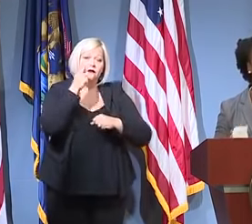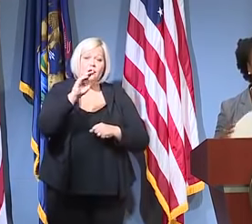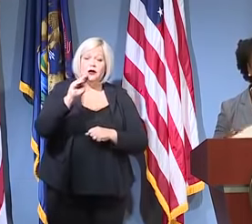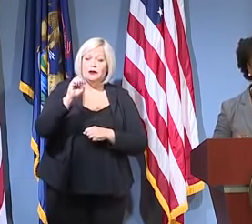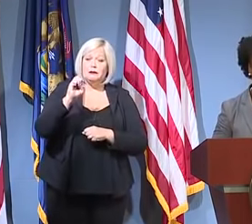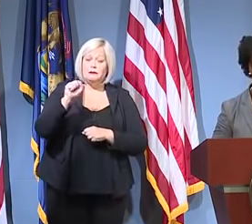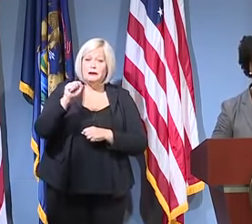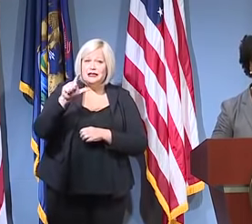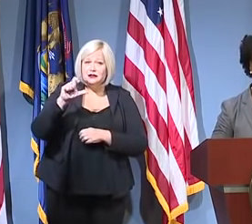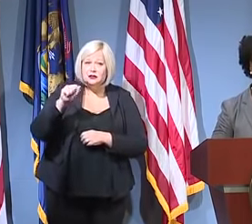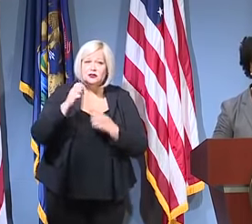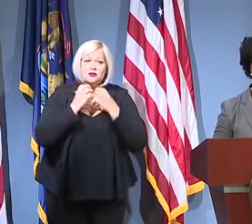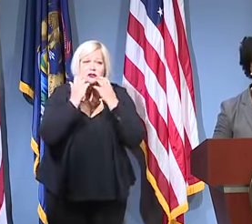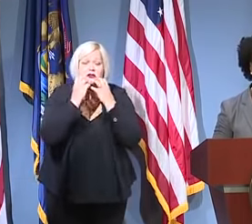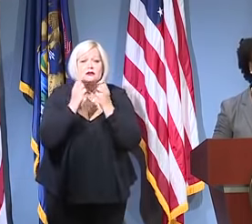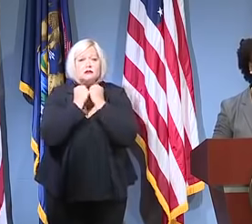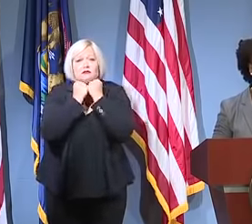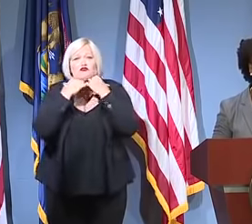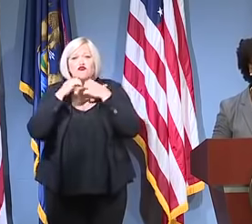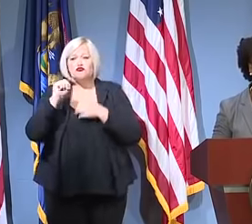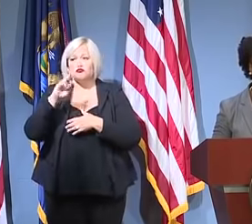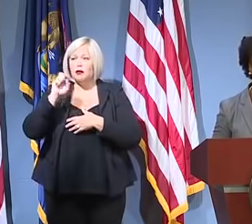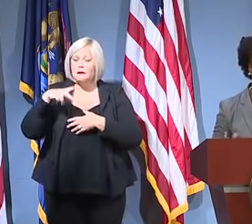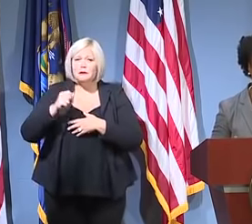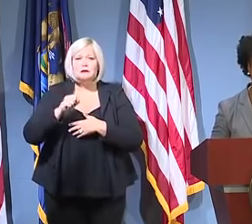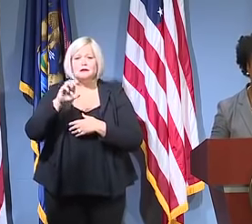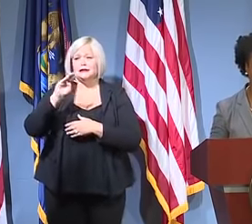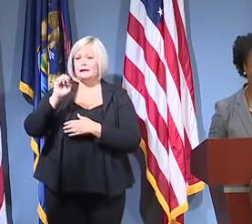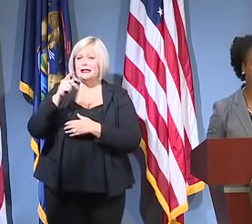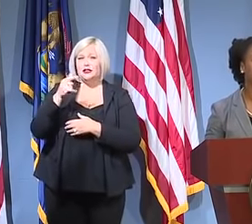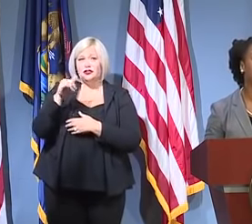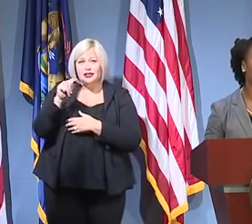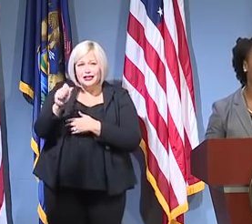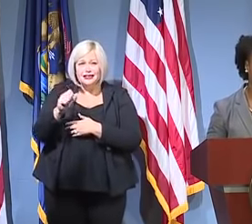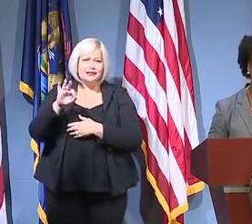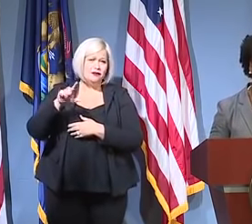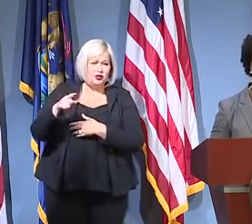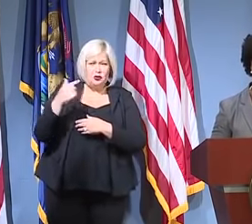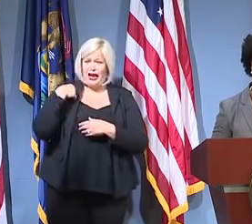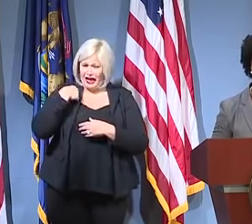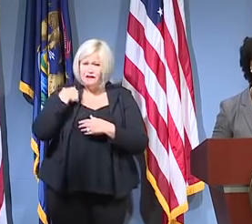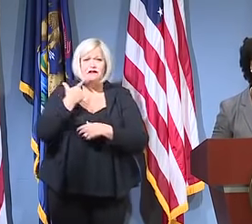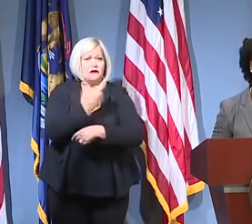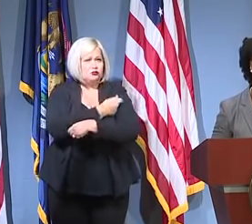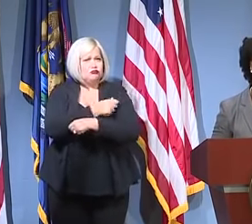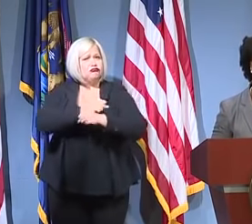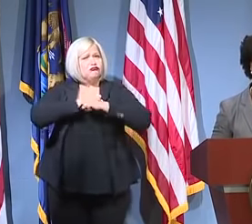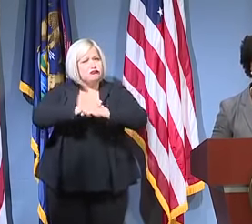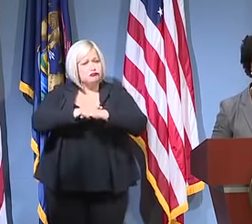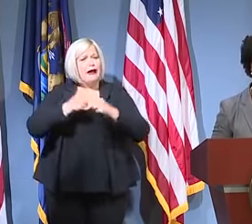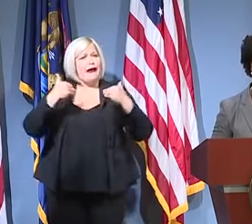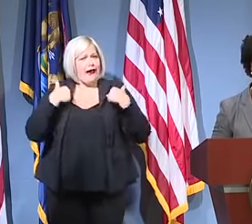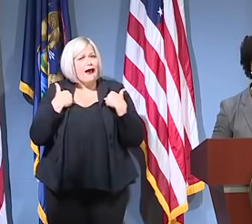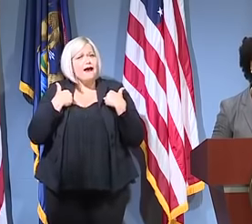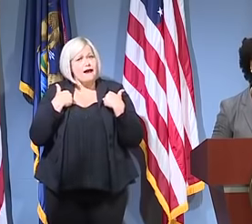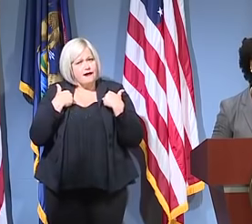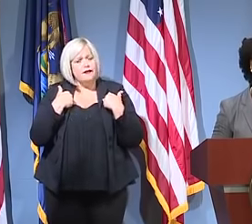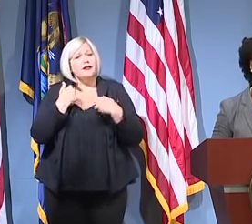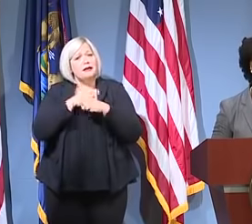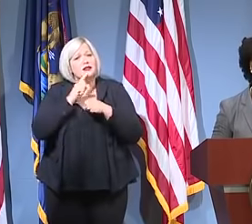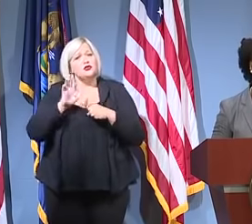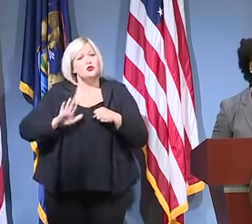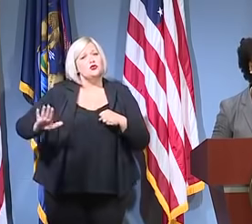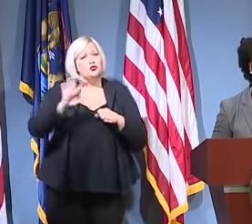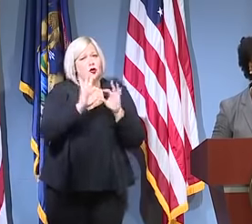measles, mumps, hepatitis, meningitis, and the flu. So make sure you and your family are up to date on these critical and